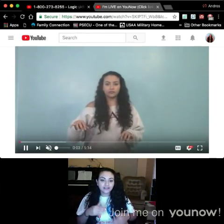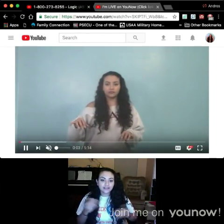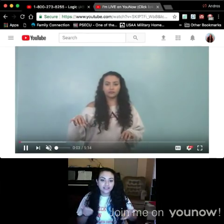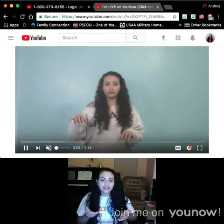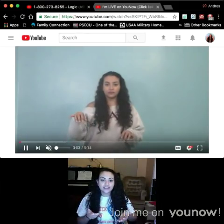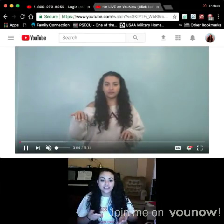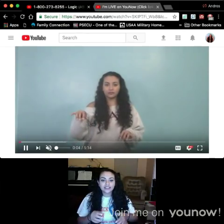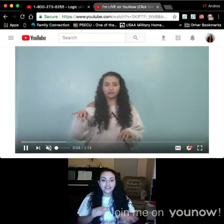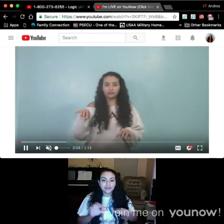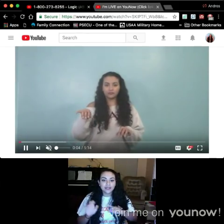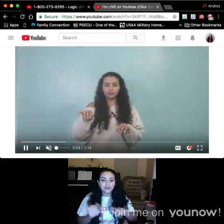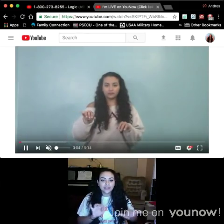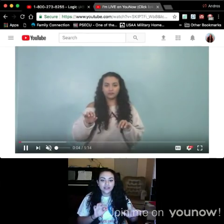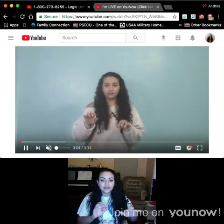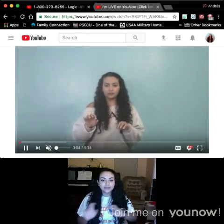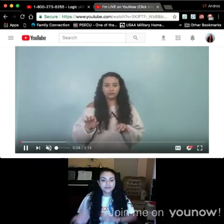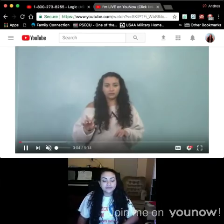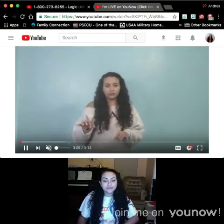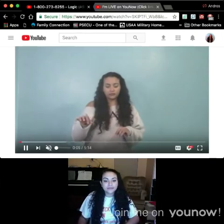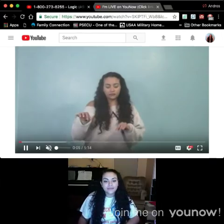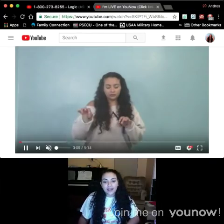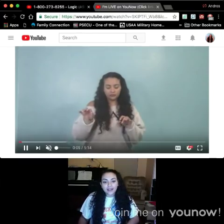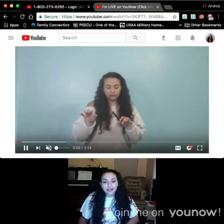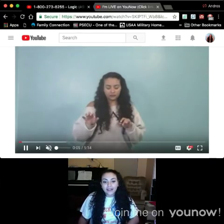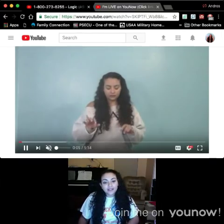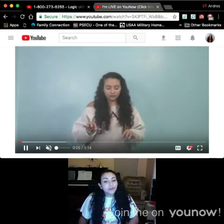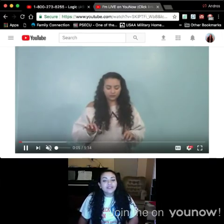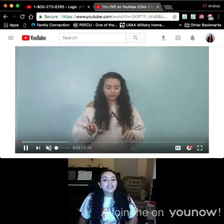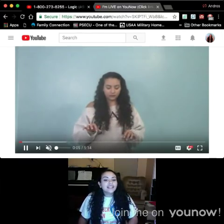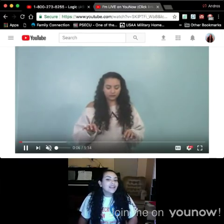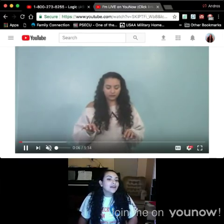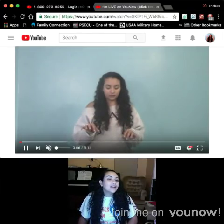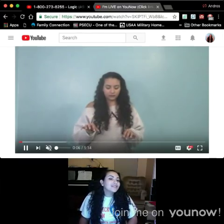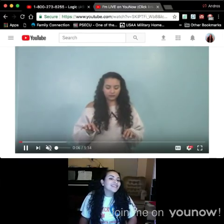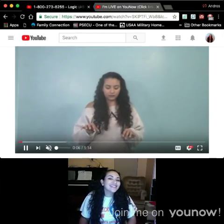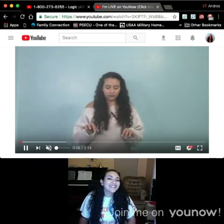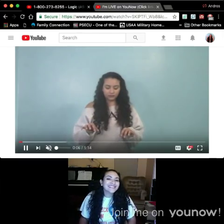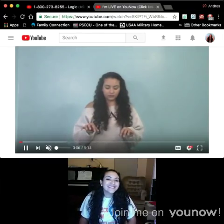So this is just the piano music. Nothing super interesting here.